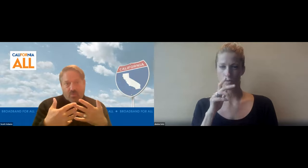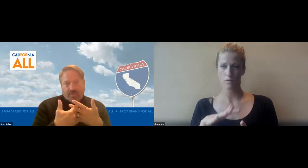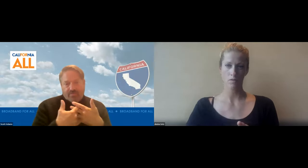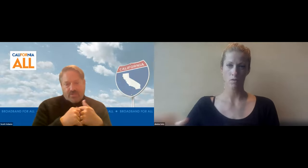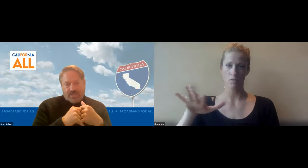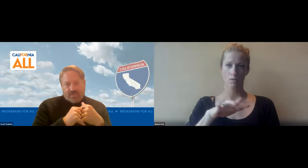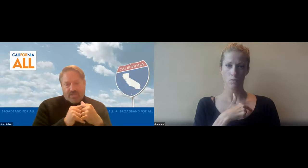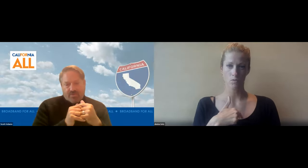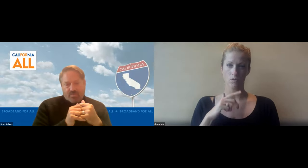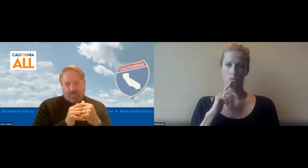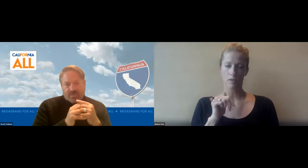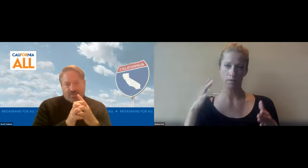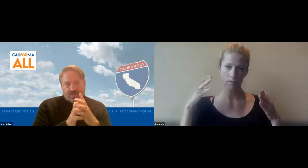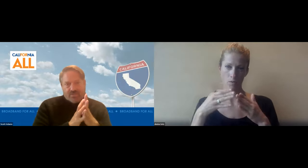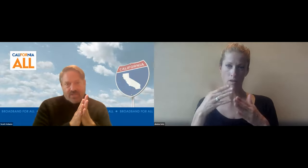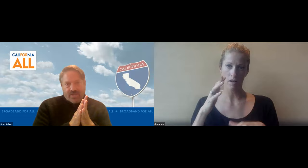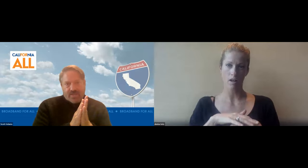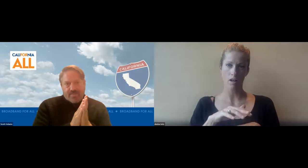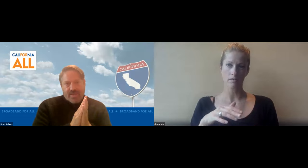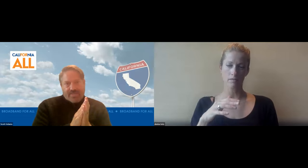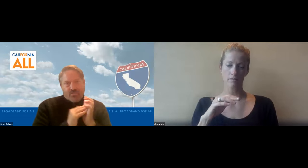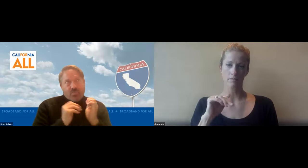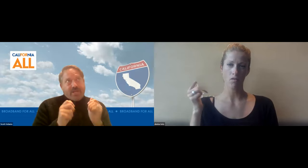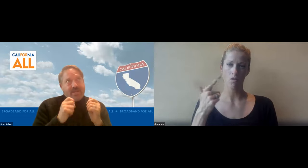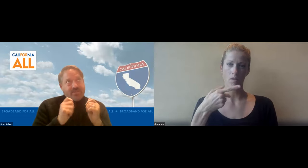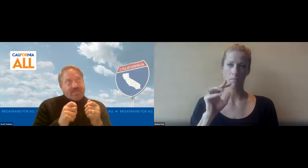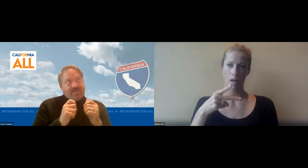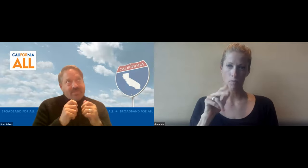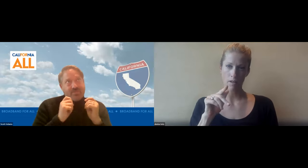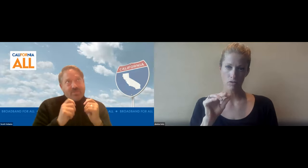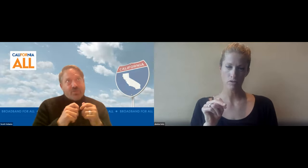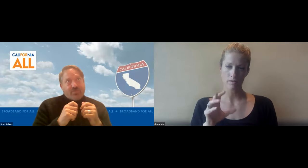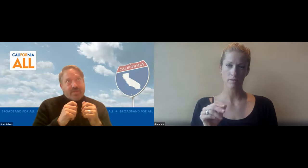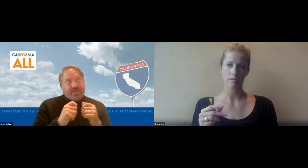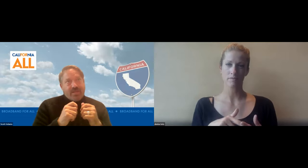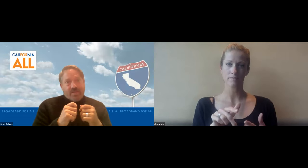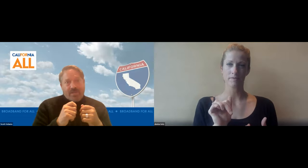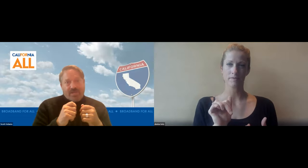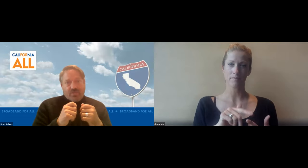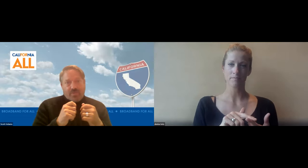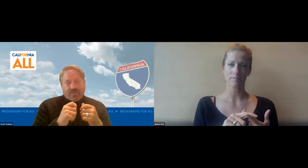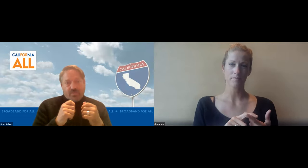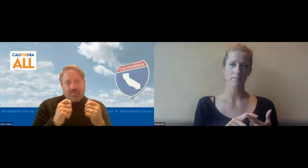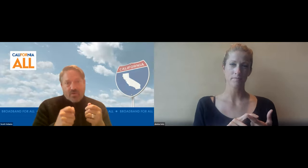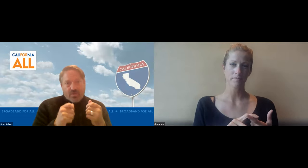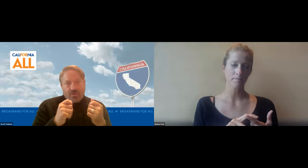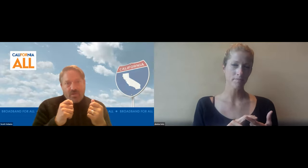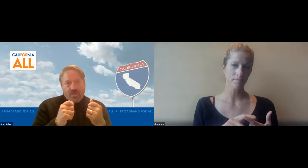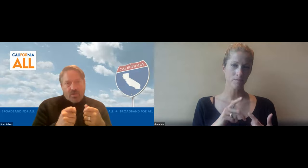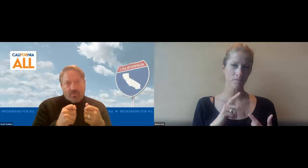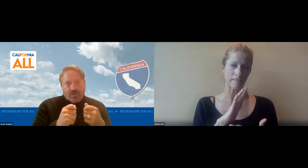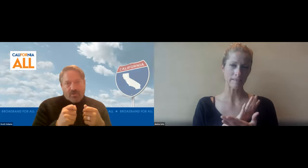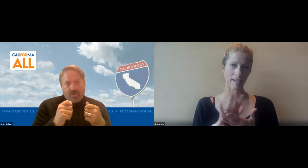we're really focusing on the covered populations. And then Rigo, I just have to say it was so fun meeting you, because we've